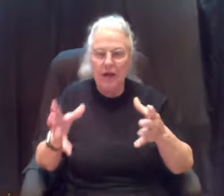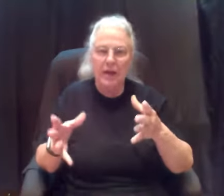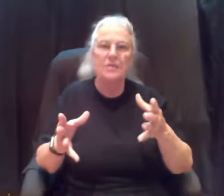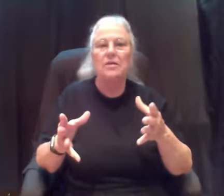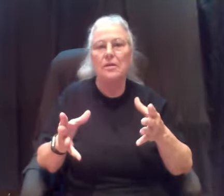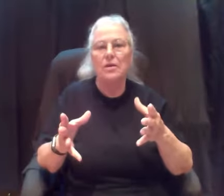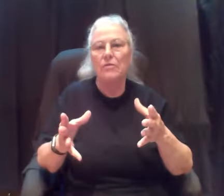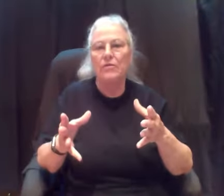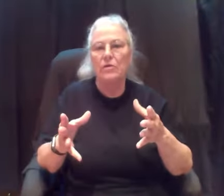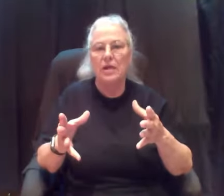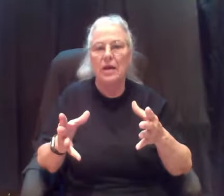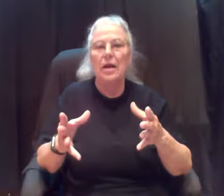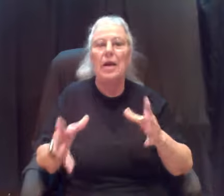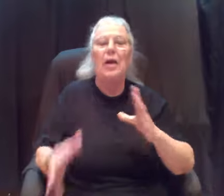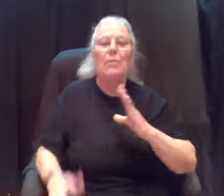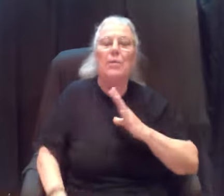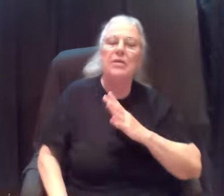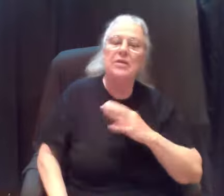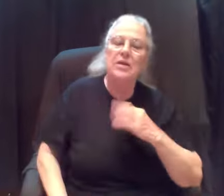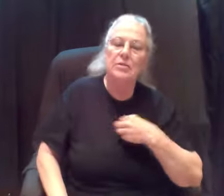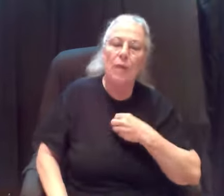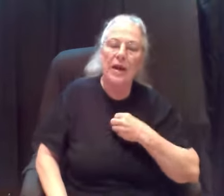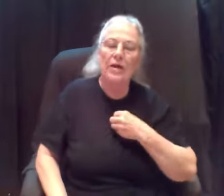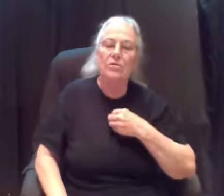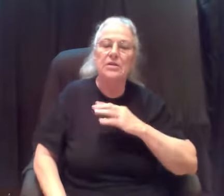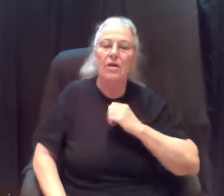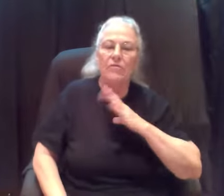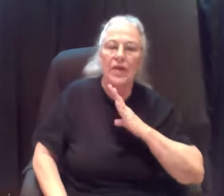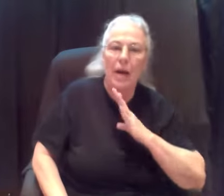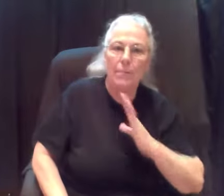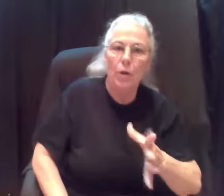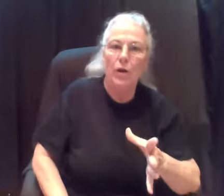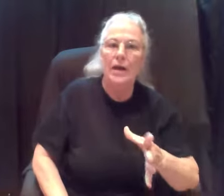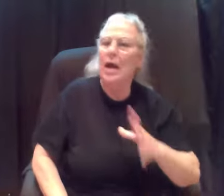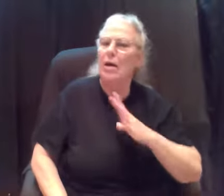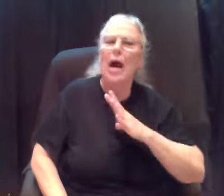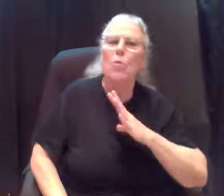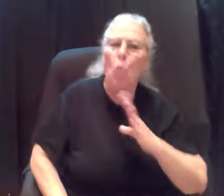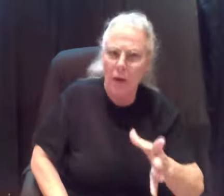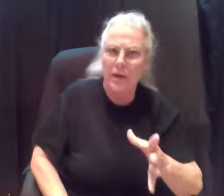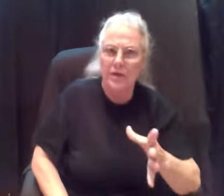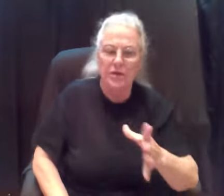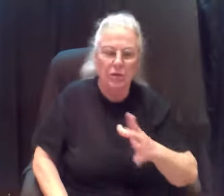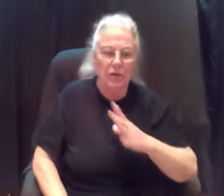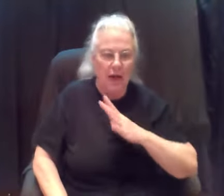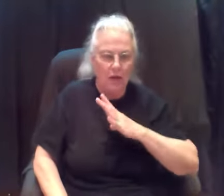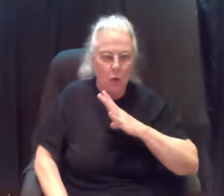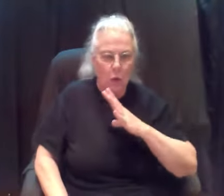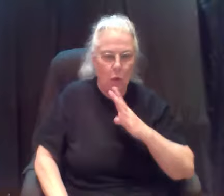gets a little confusing. But this is my inner self that I'm pulling out. I'm willing to do that.